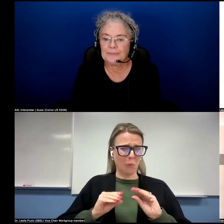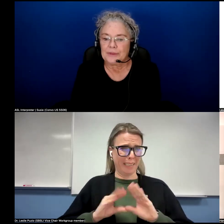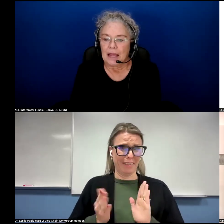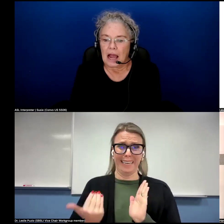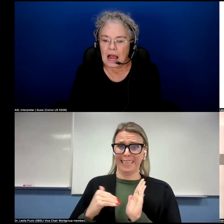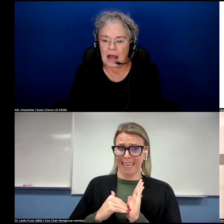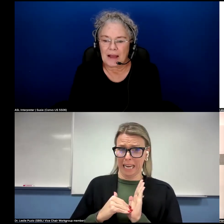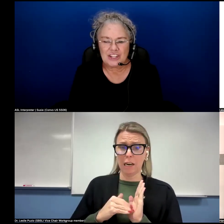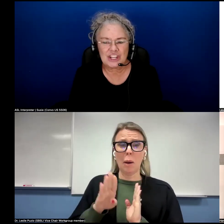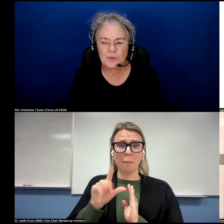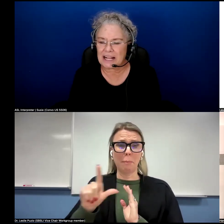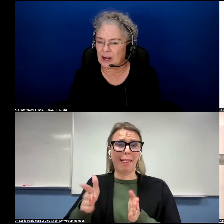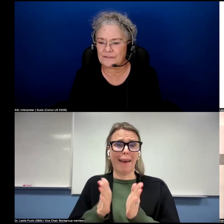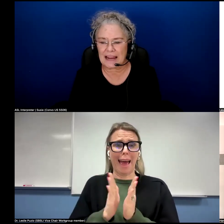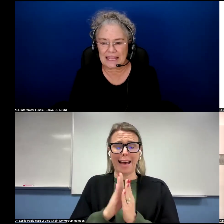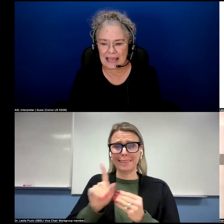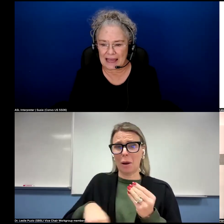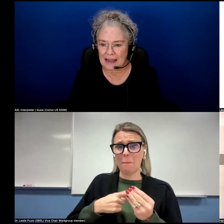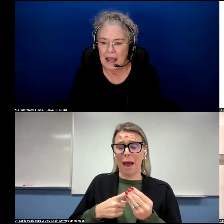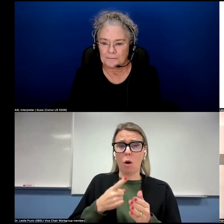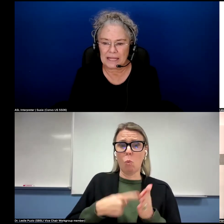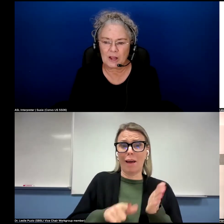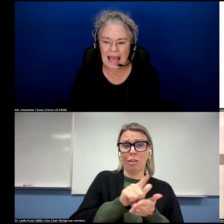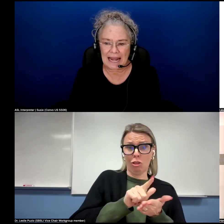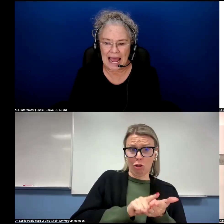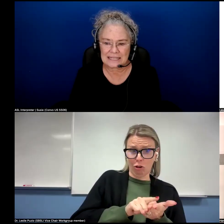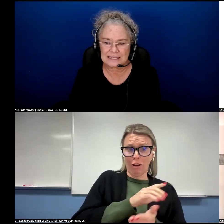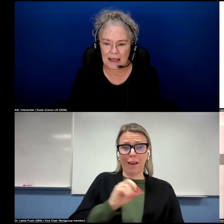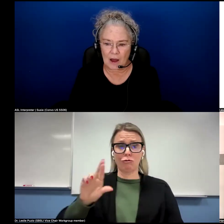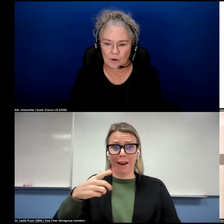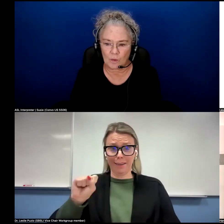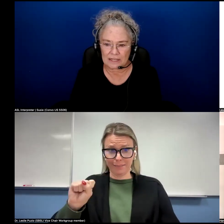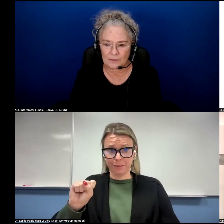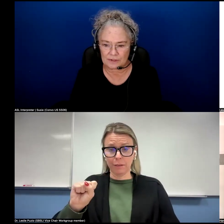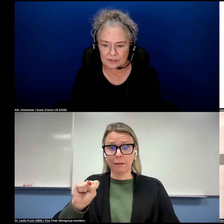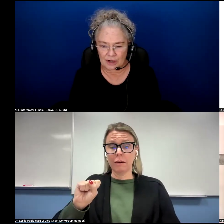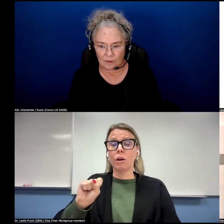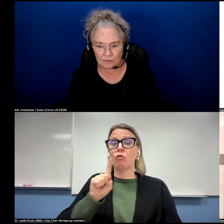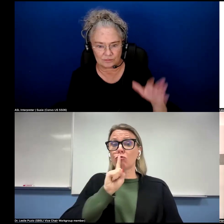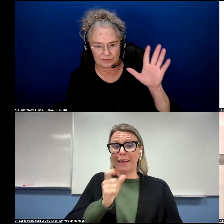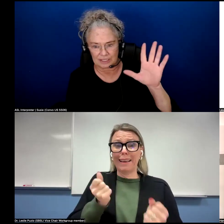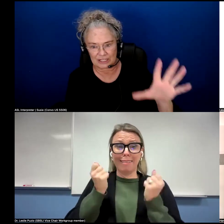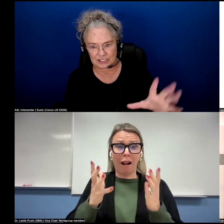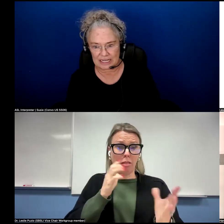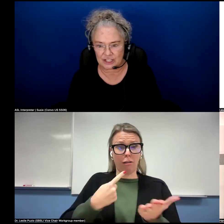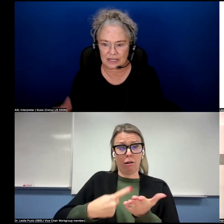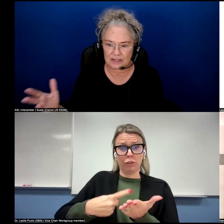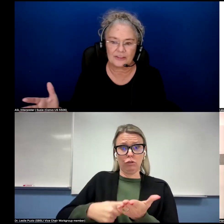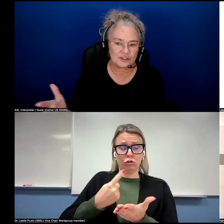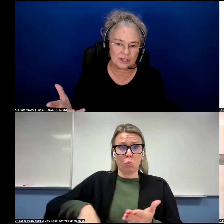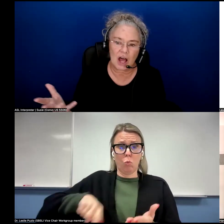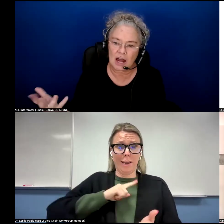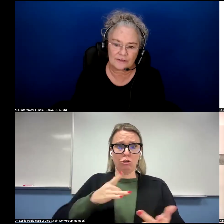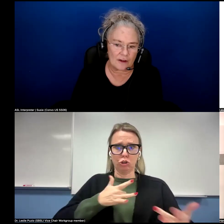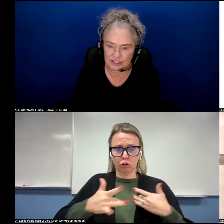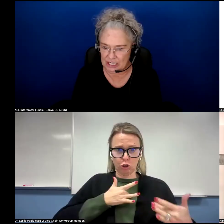Okay. I just want to clarify again. Bill had asked about what, the legislation, and there's